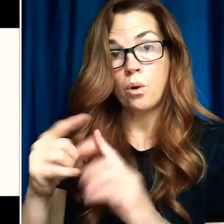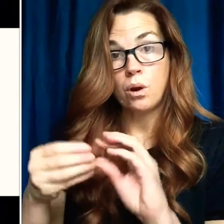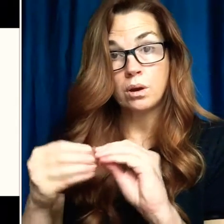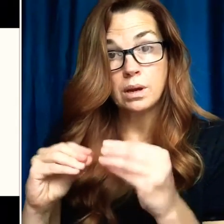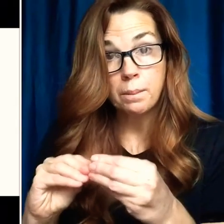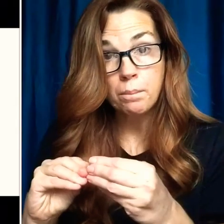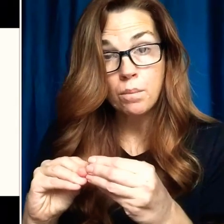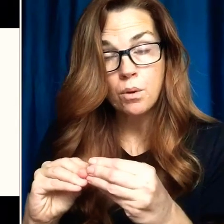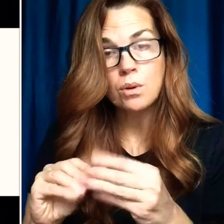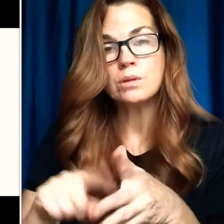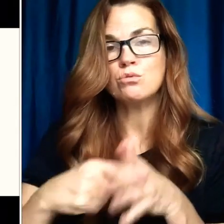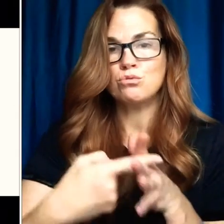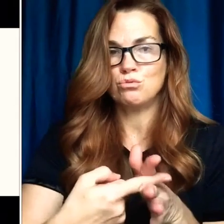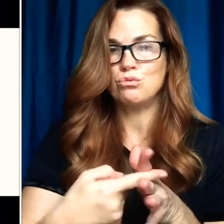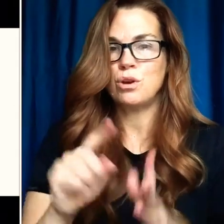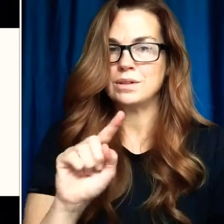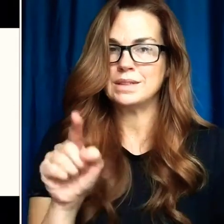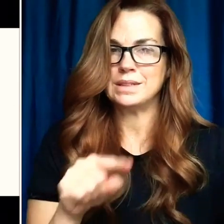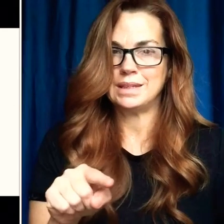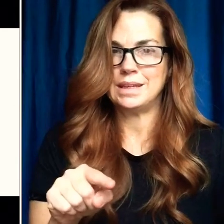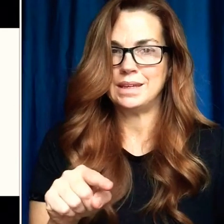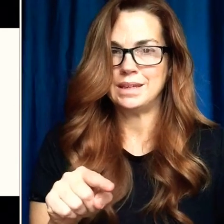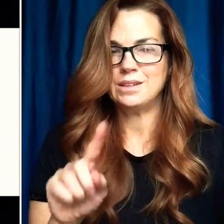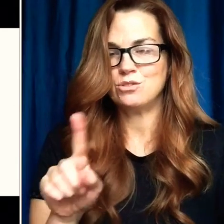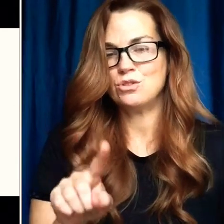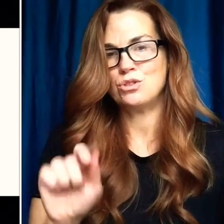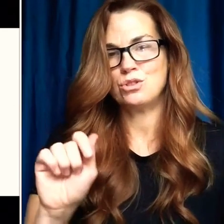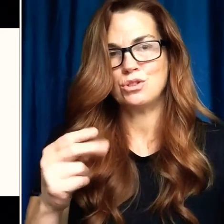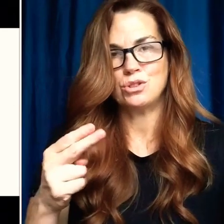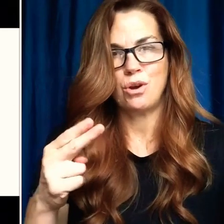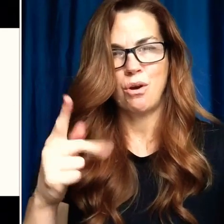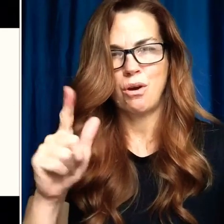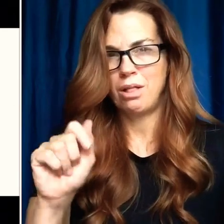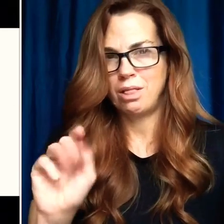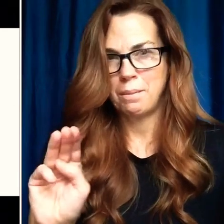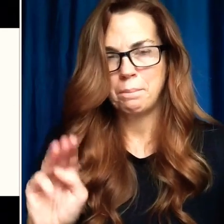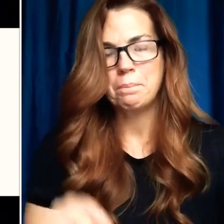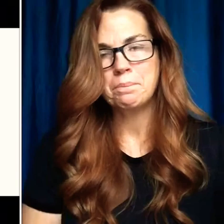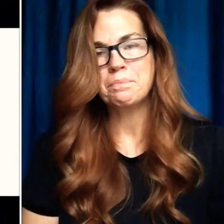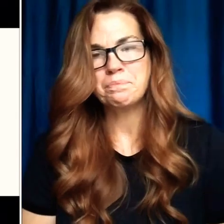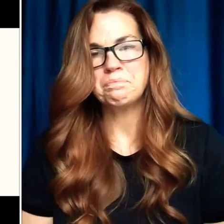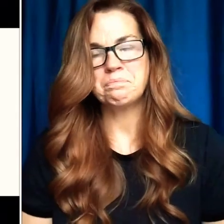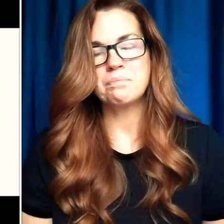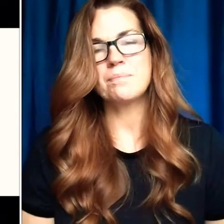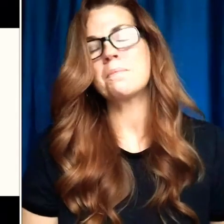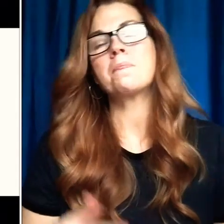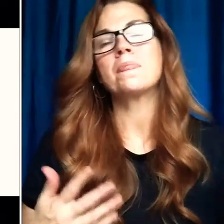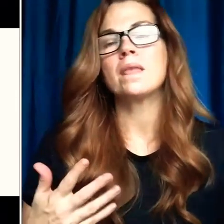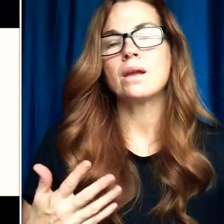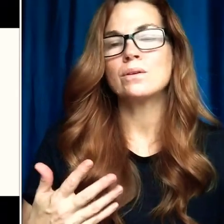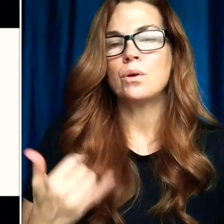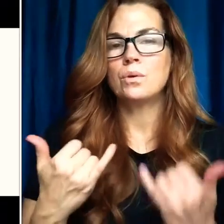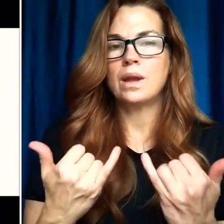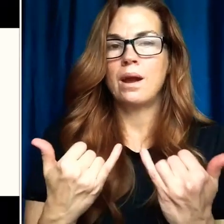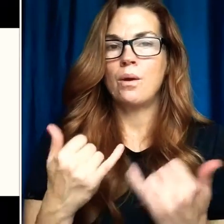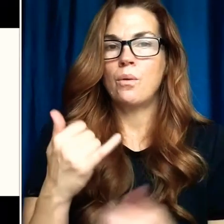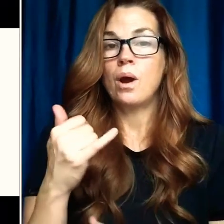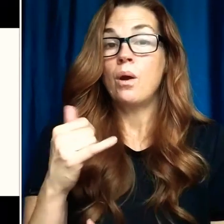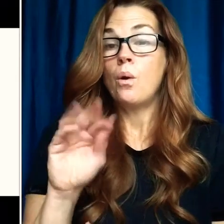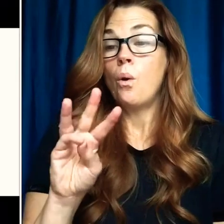the entire set of whole numbers and their opposites. So now we begin to see negative numbers.